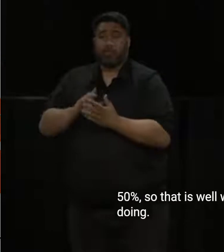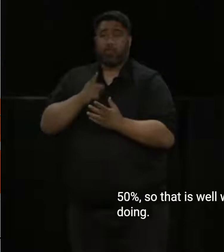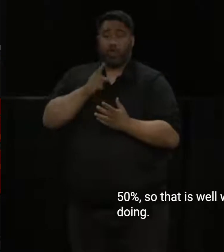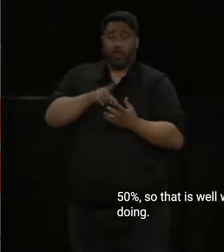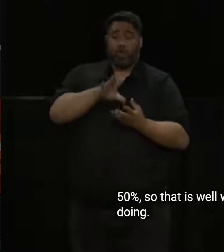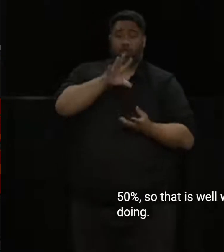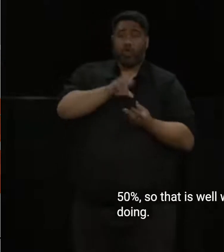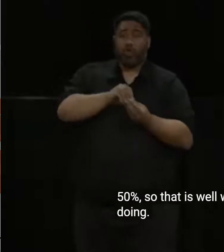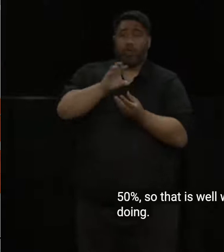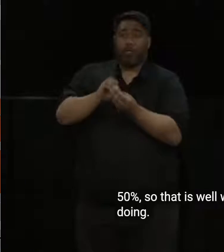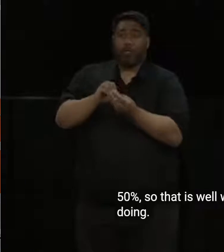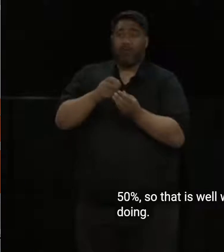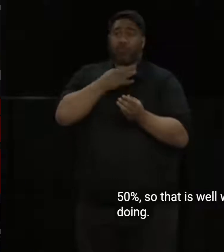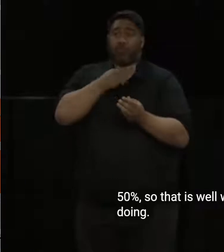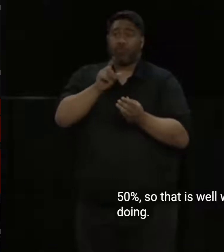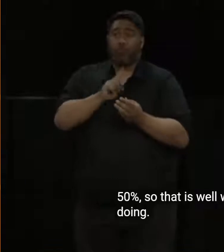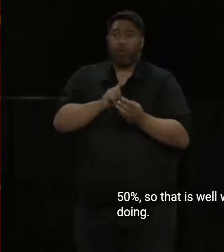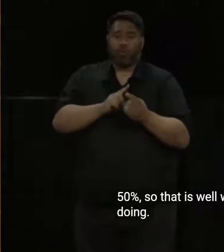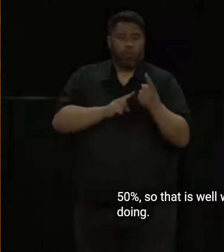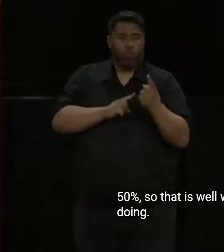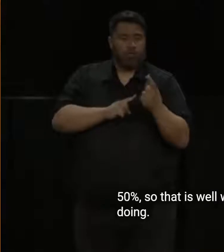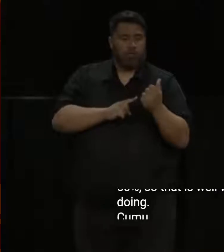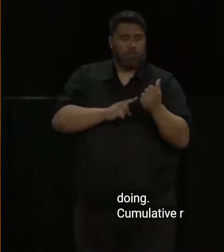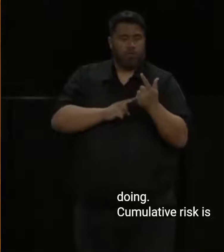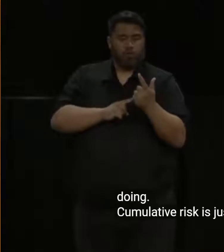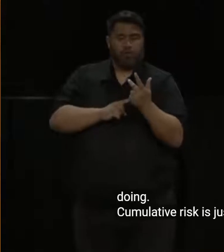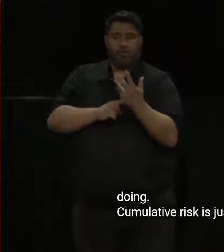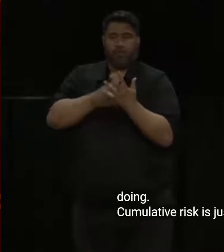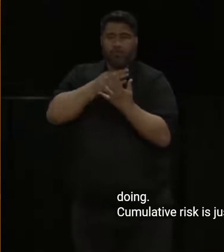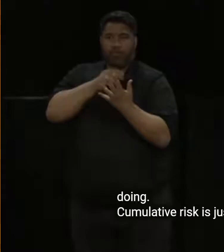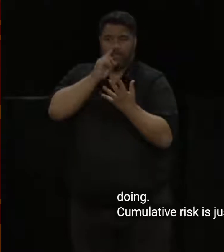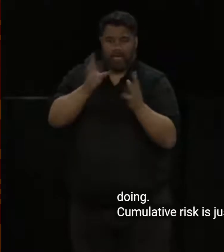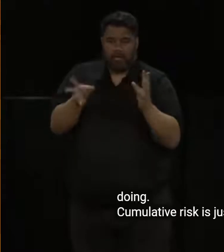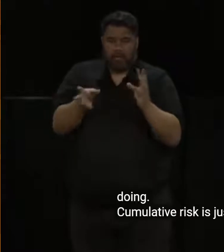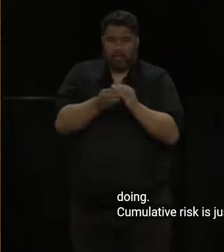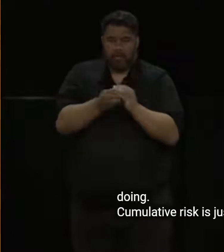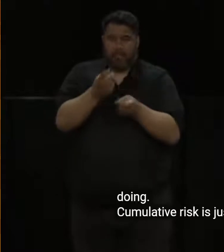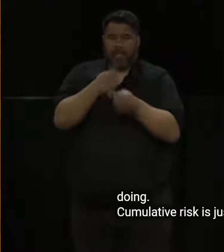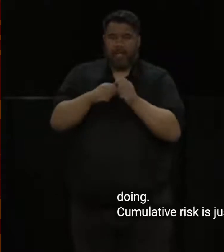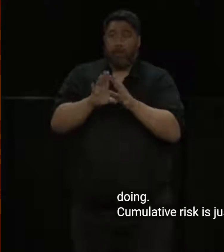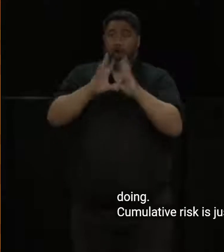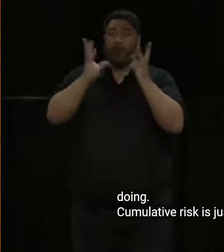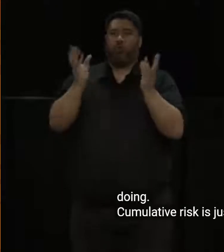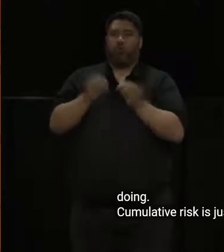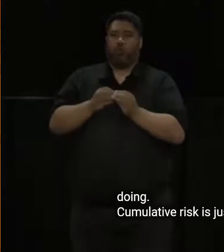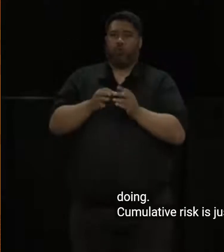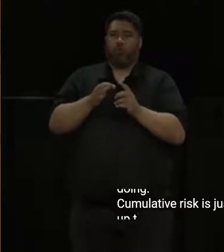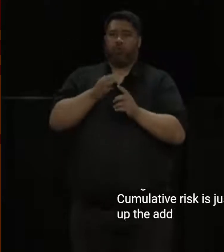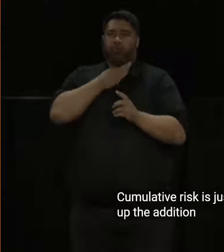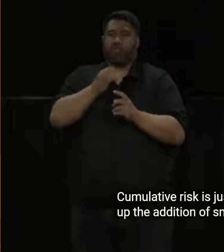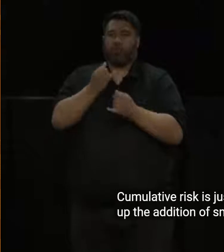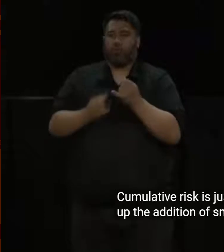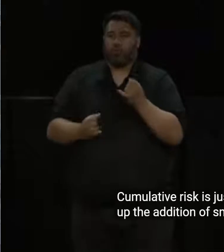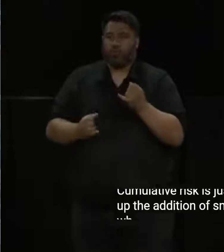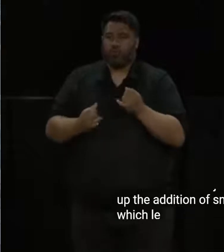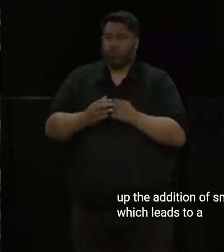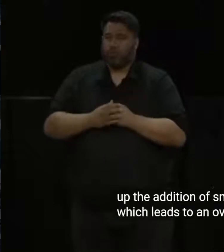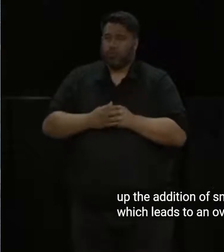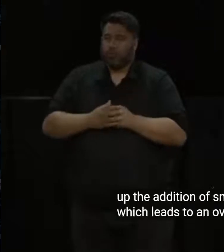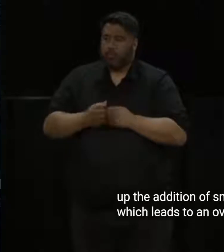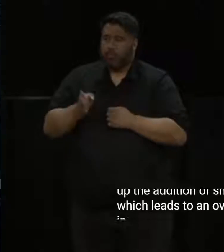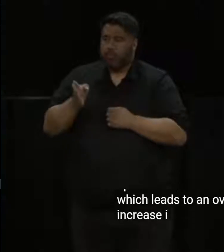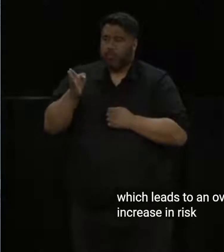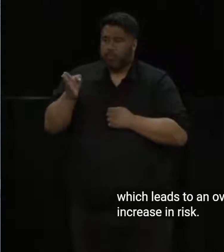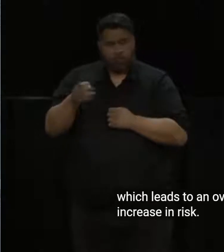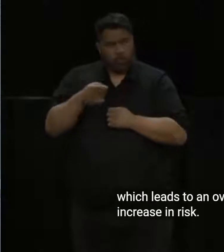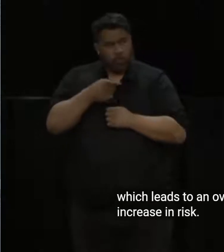of small risks leads to an overall increase in risk. And will we be able to see that peer-reviewed material from